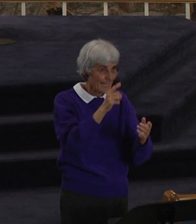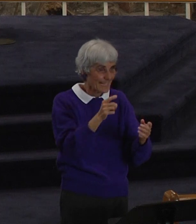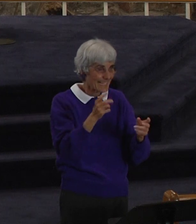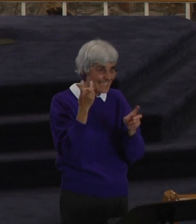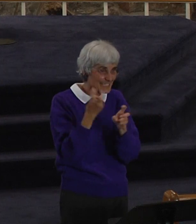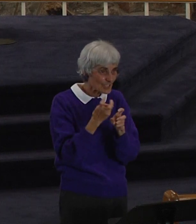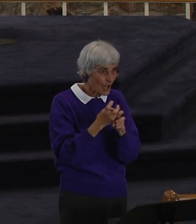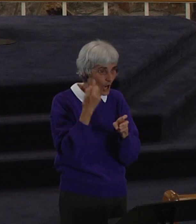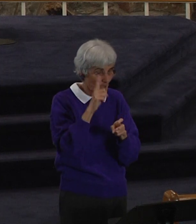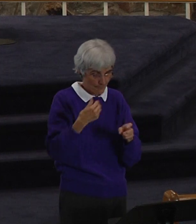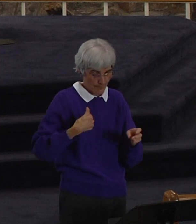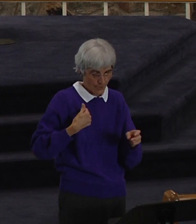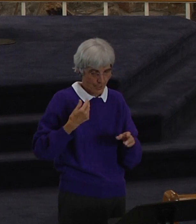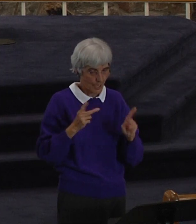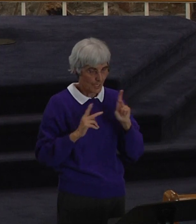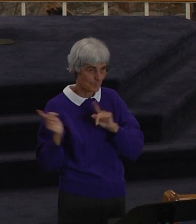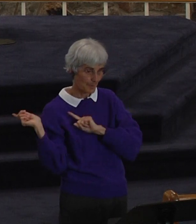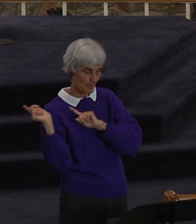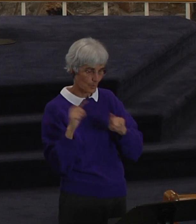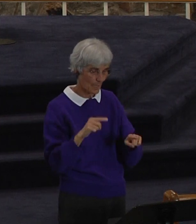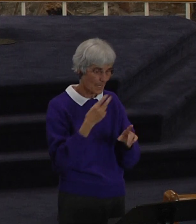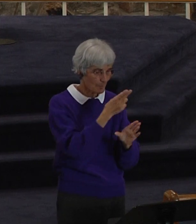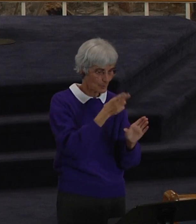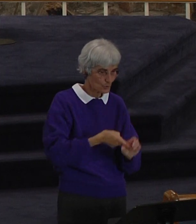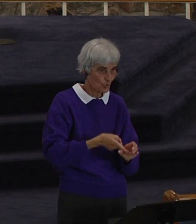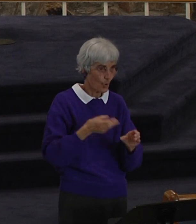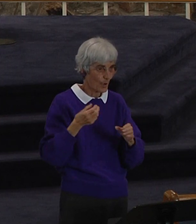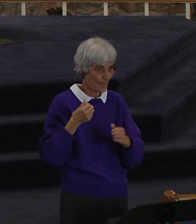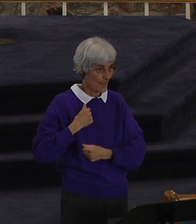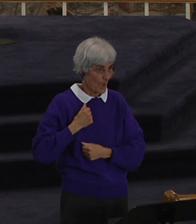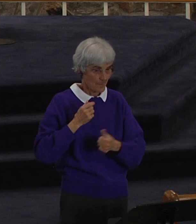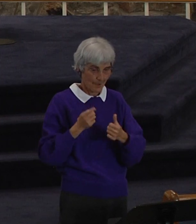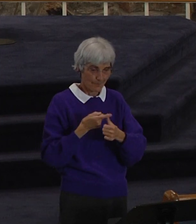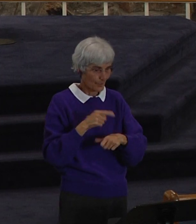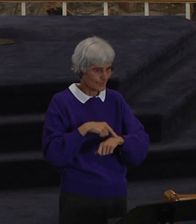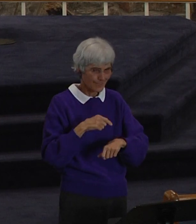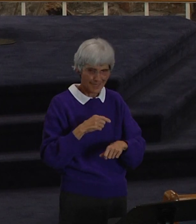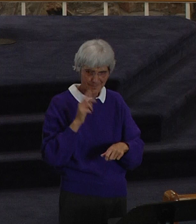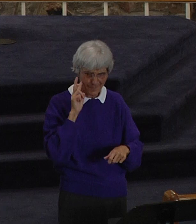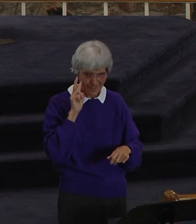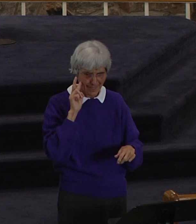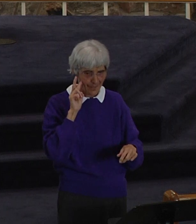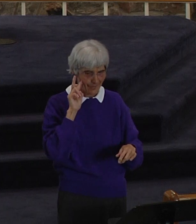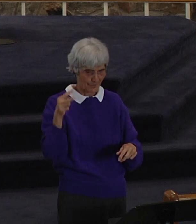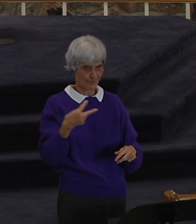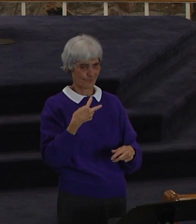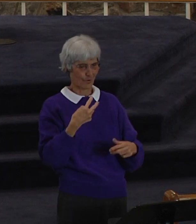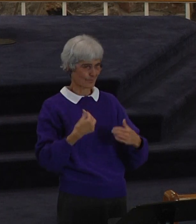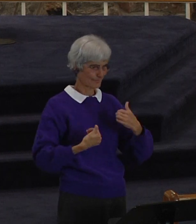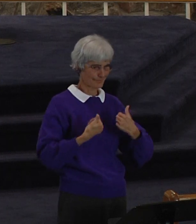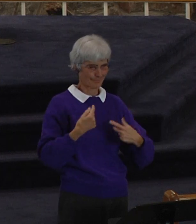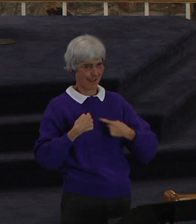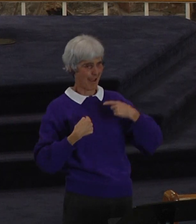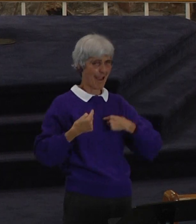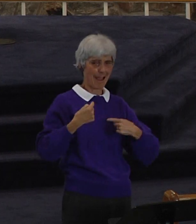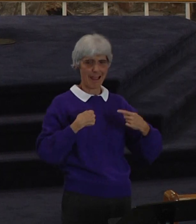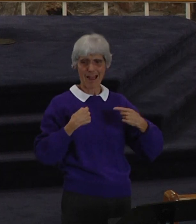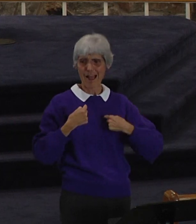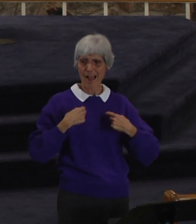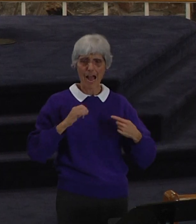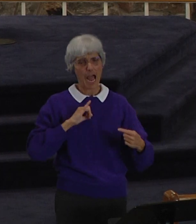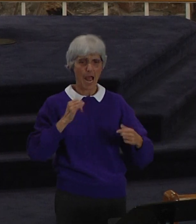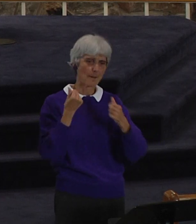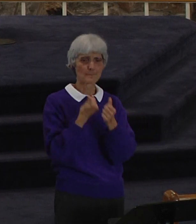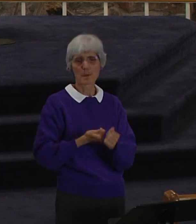new civilians who are coming into the Army who have the perspective of me, myself, and I. I am